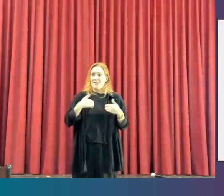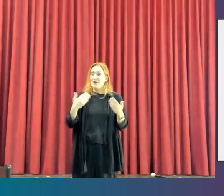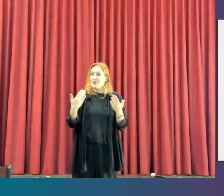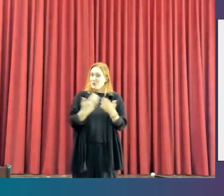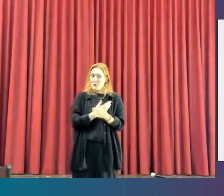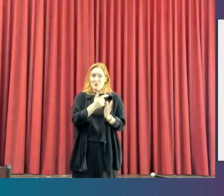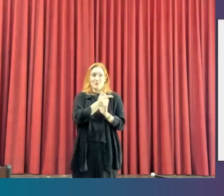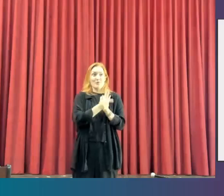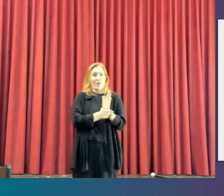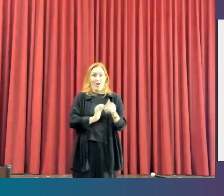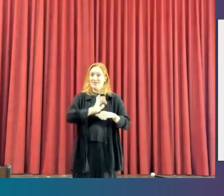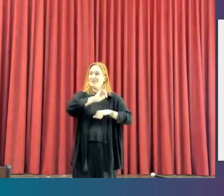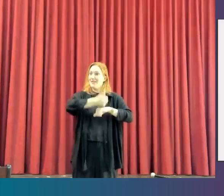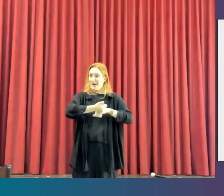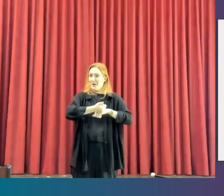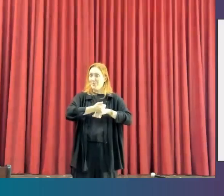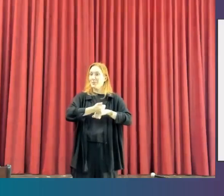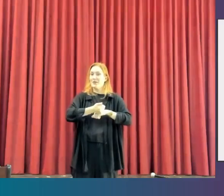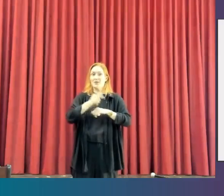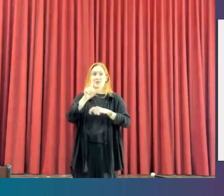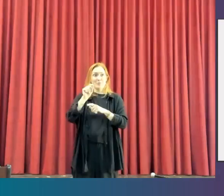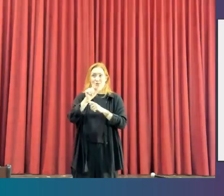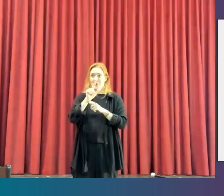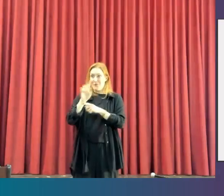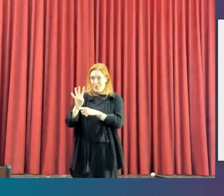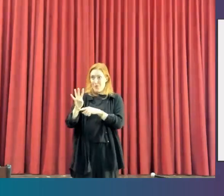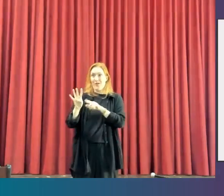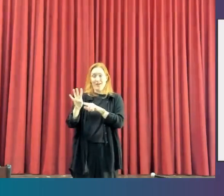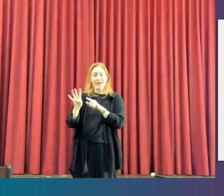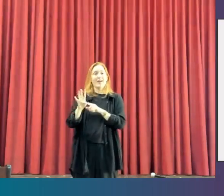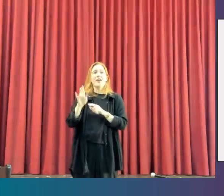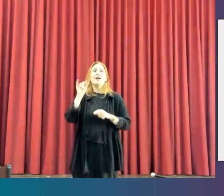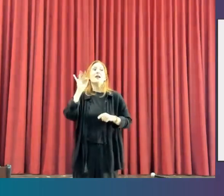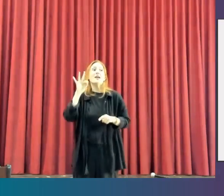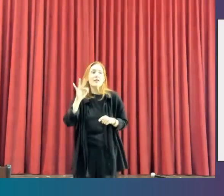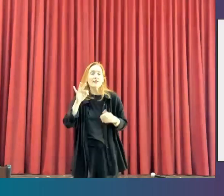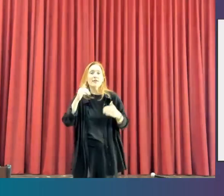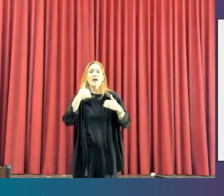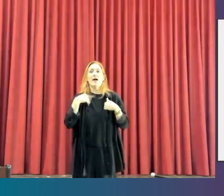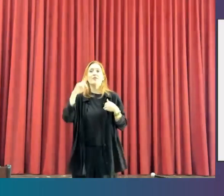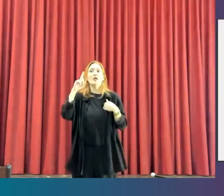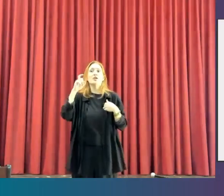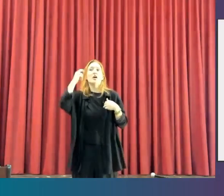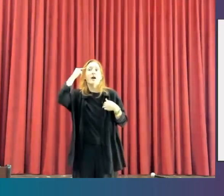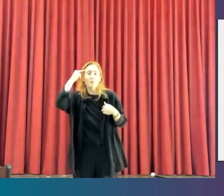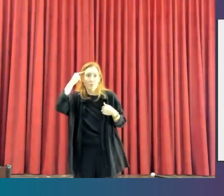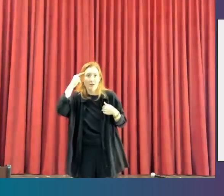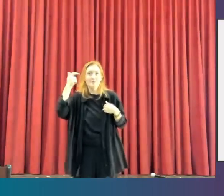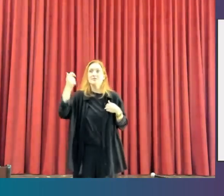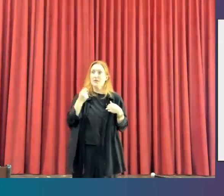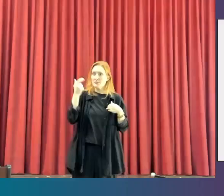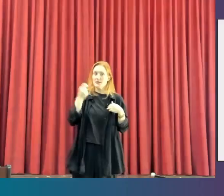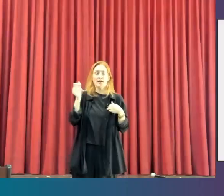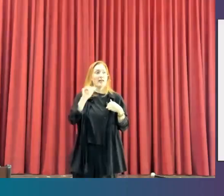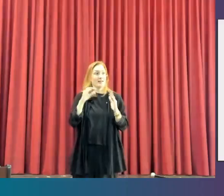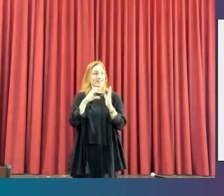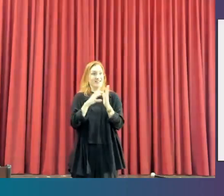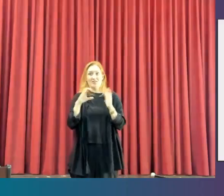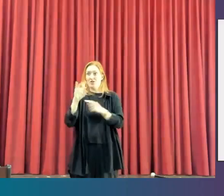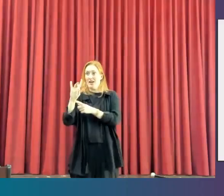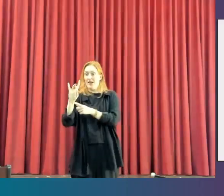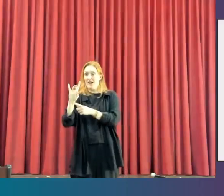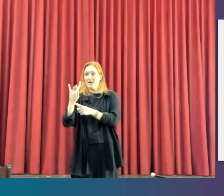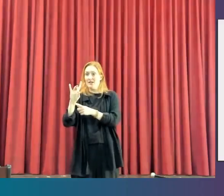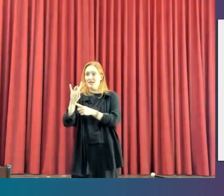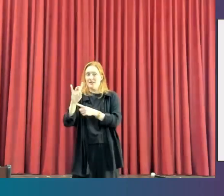in California that says if we're using a government rent subsidy, like Section 8, we have the option of